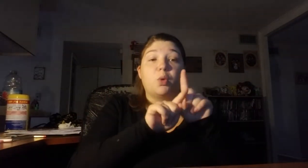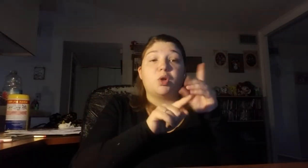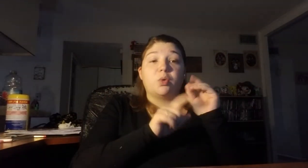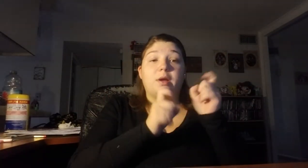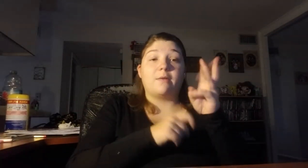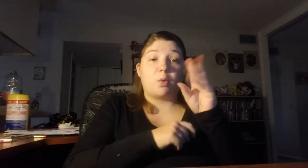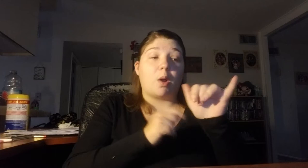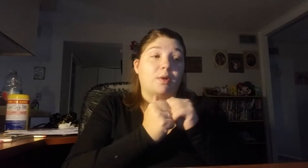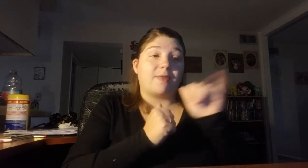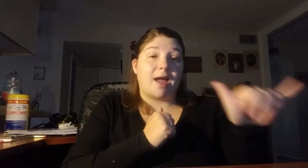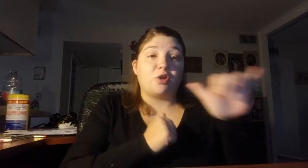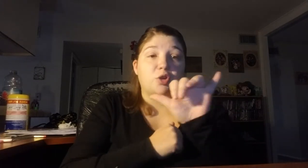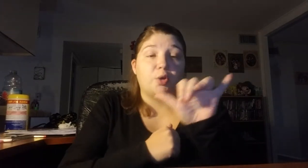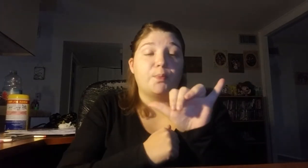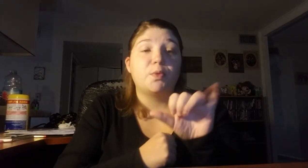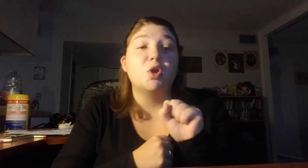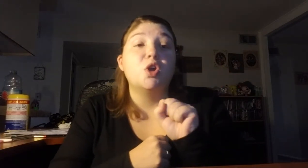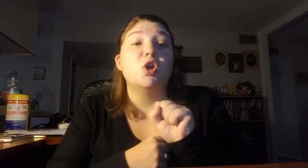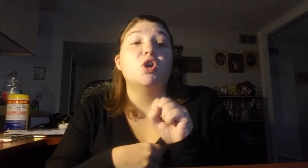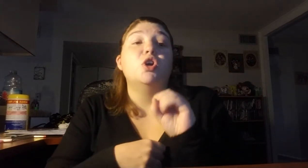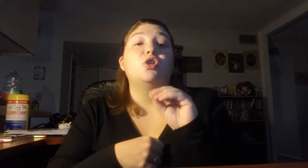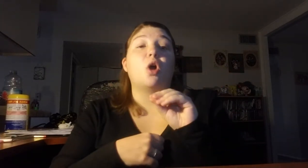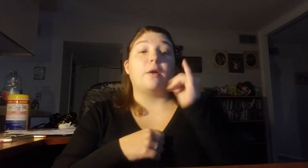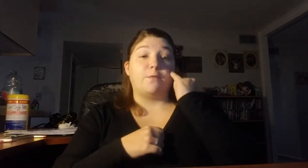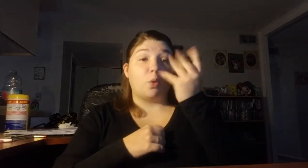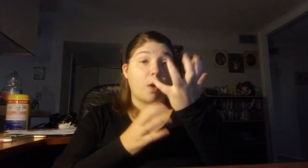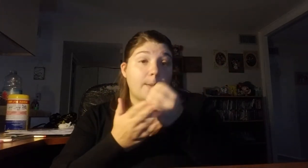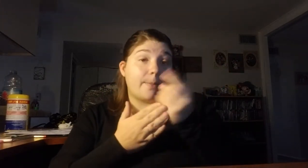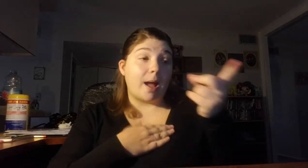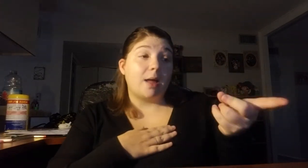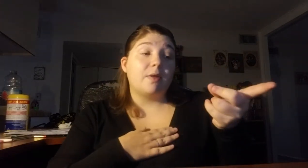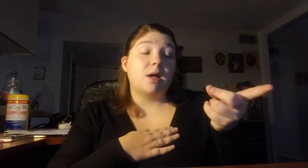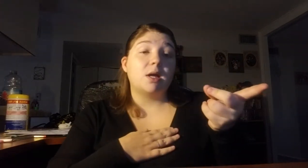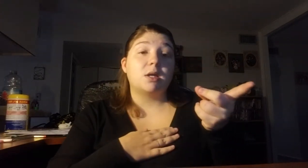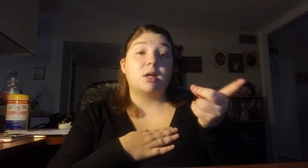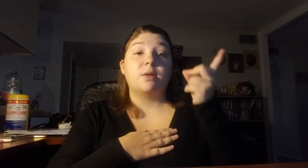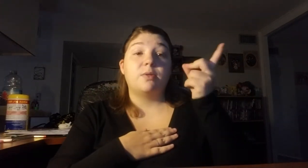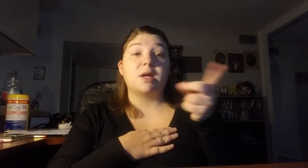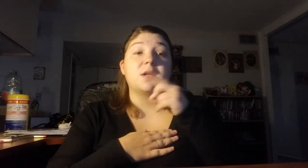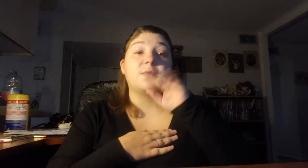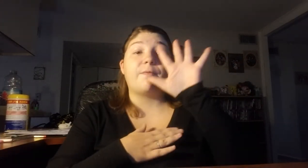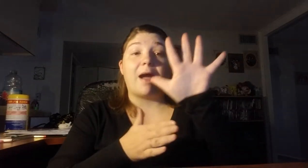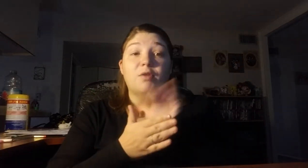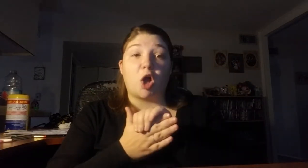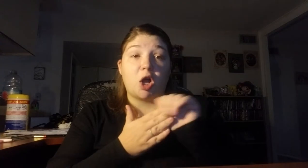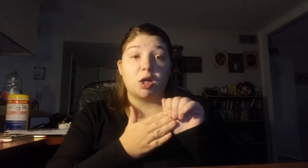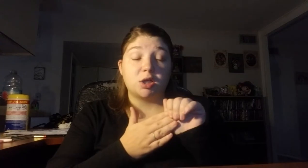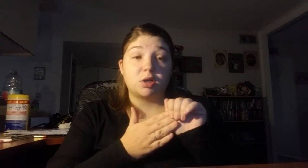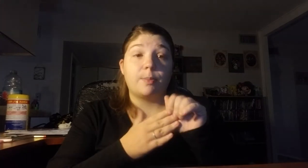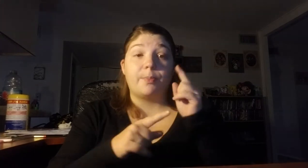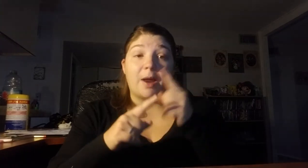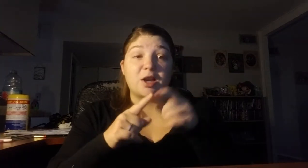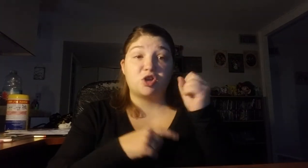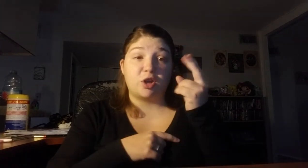do a giveaway with that too. So if you wanna buy this, this is $5 plus